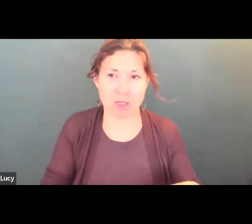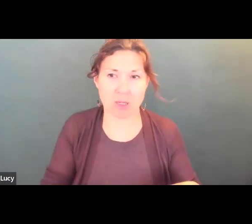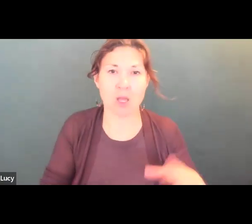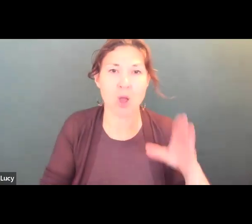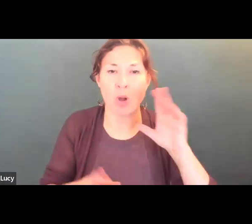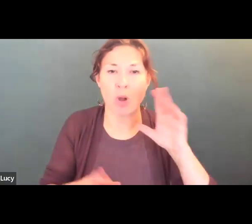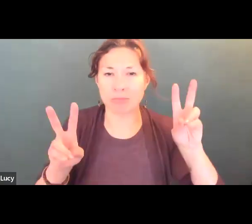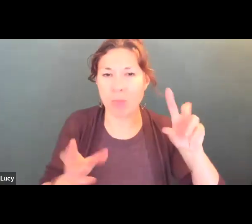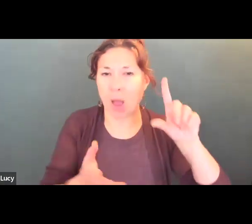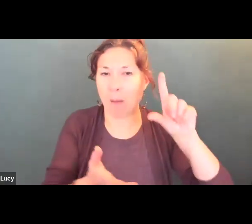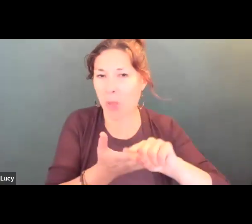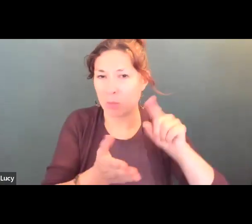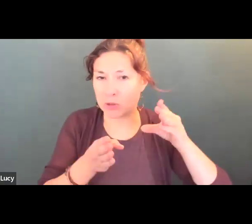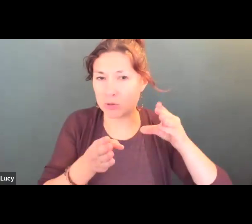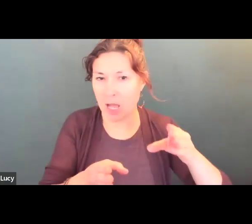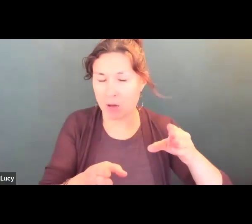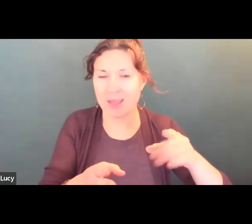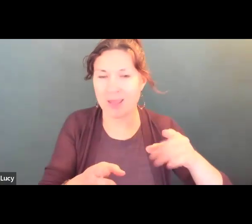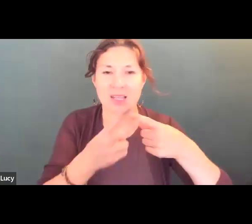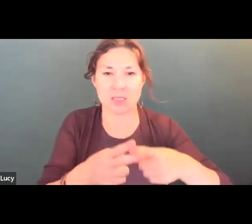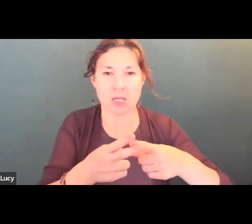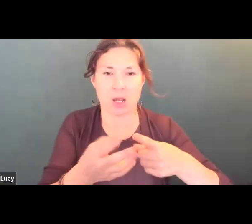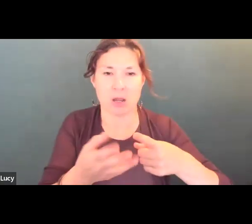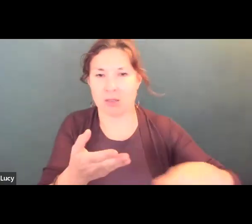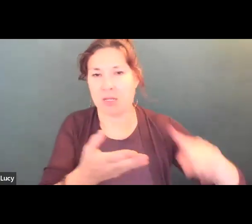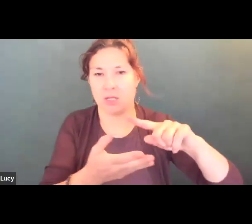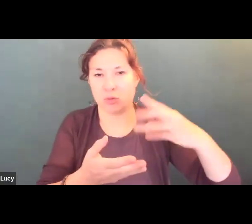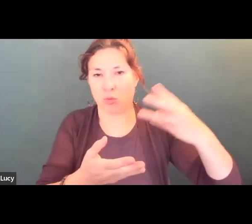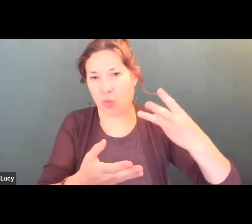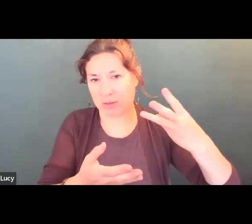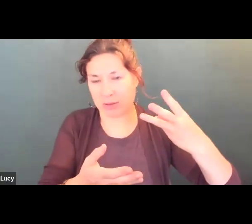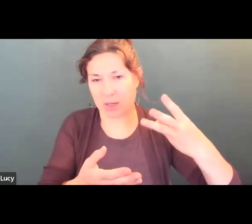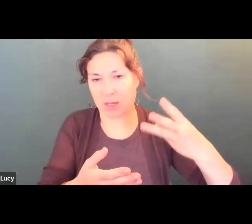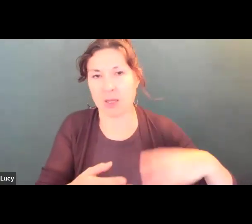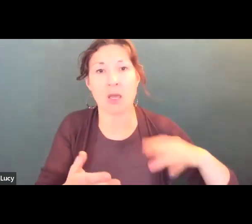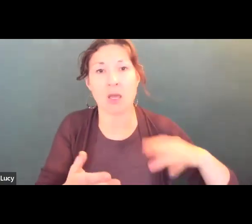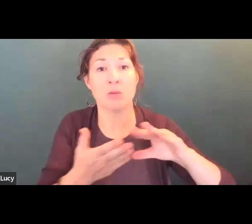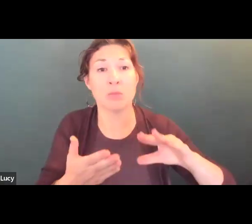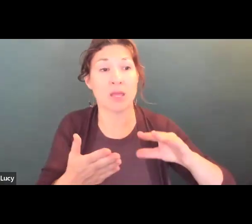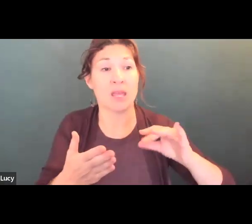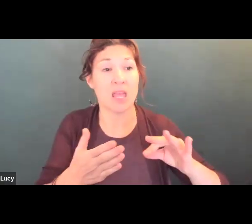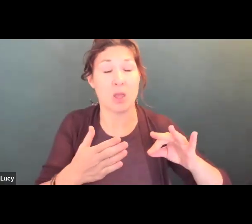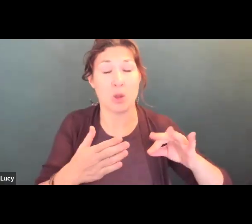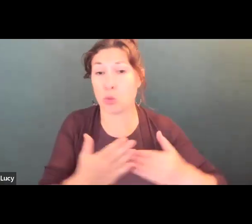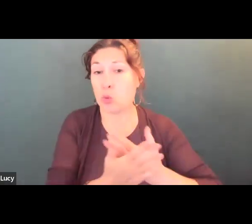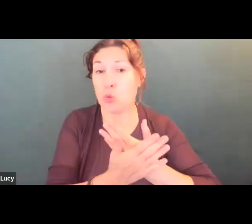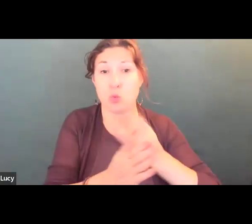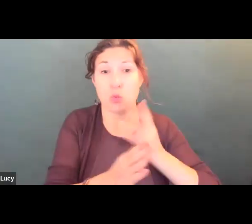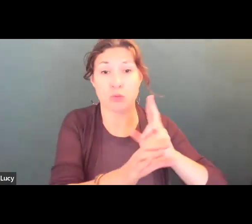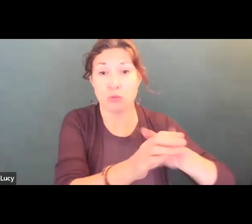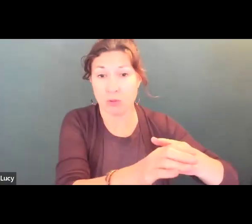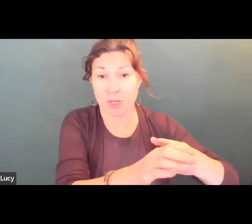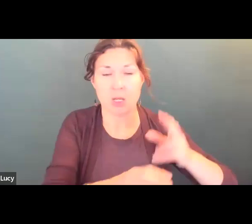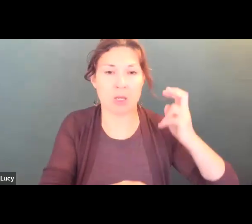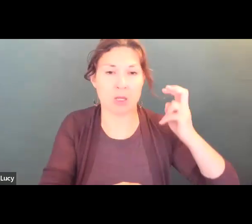routes that will take effect next Wednesday. Mhm. So students who are, coming in, their transportation